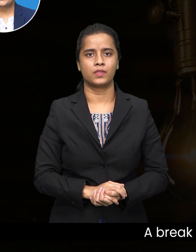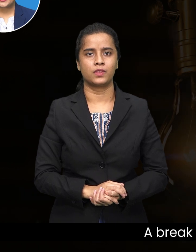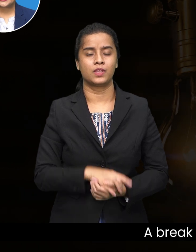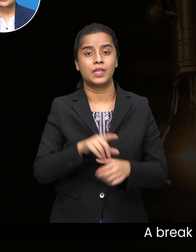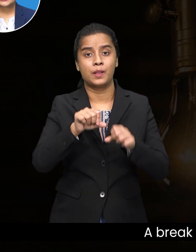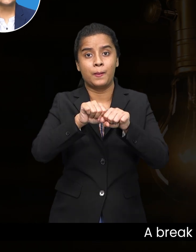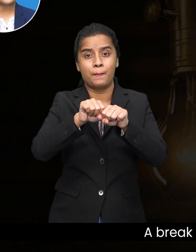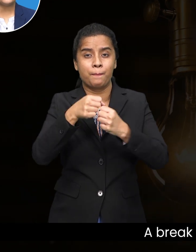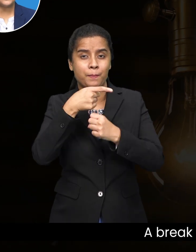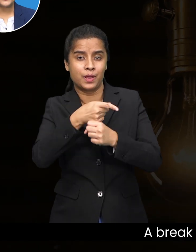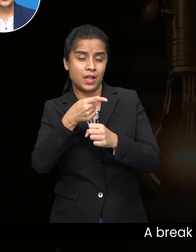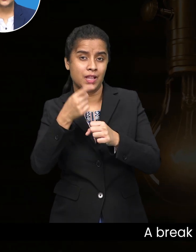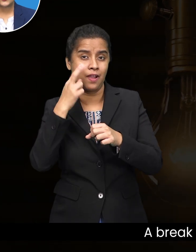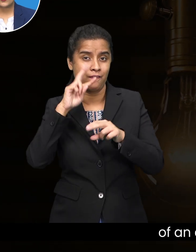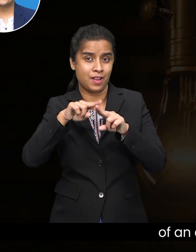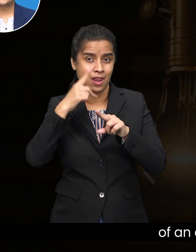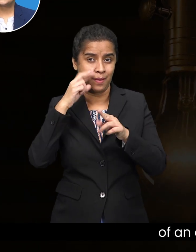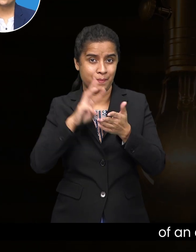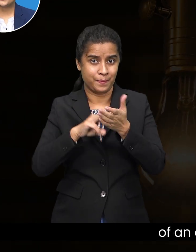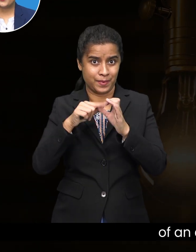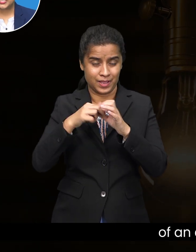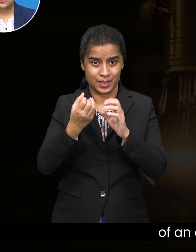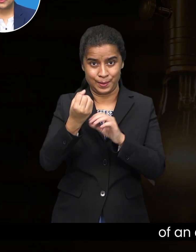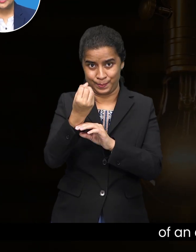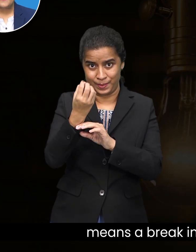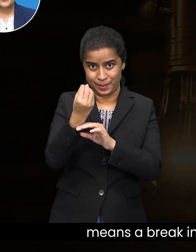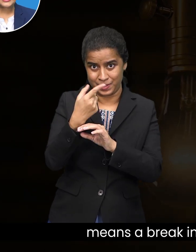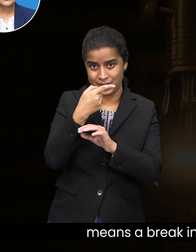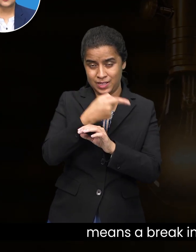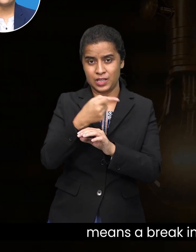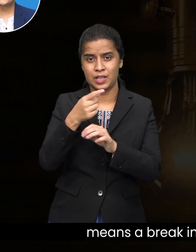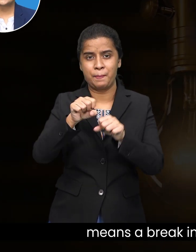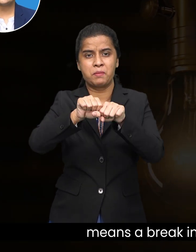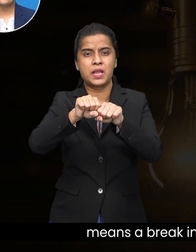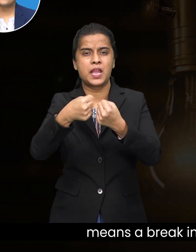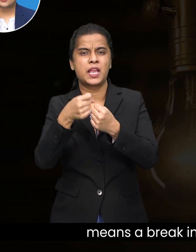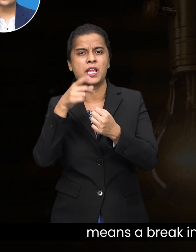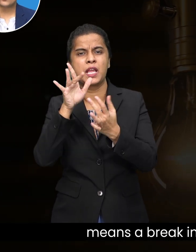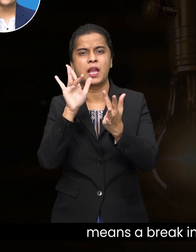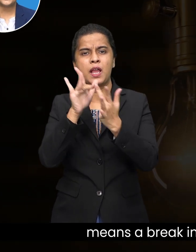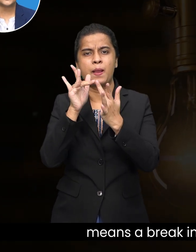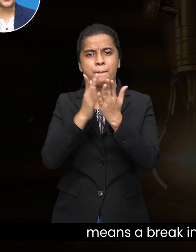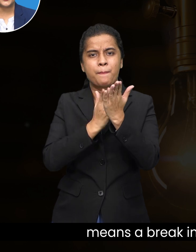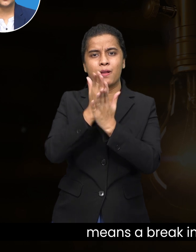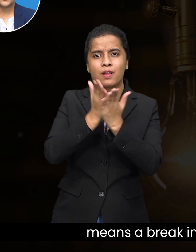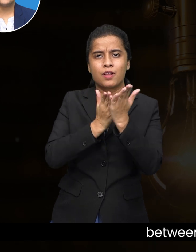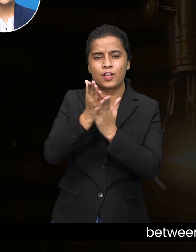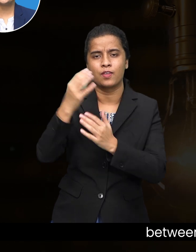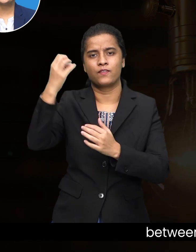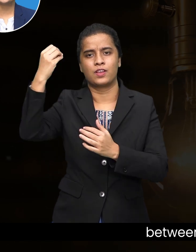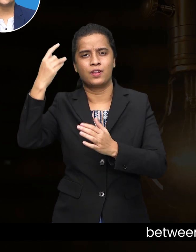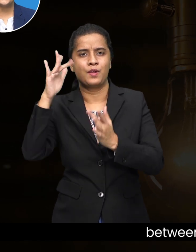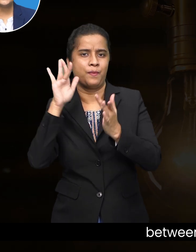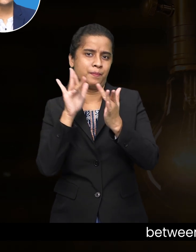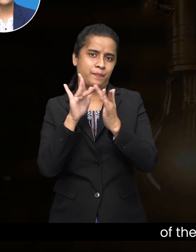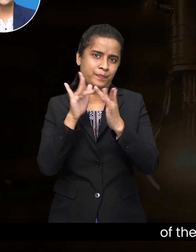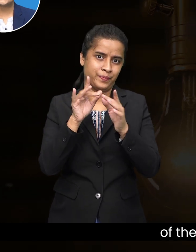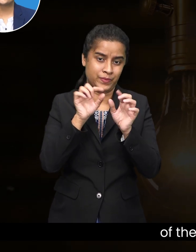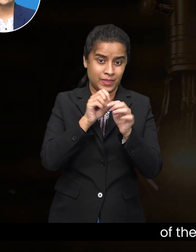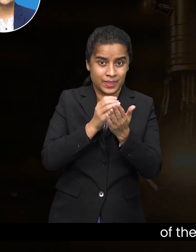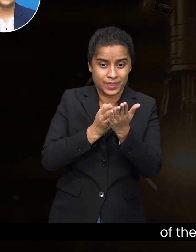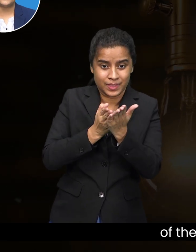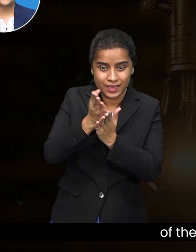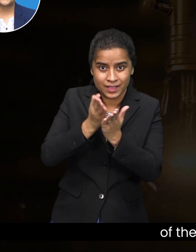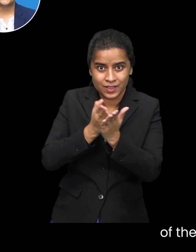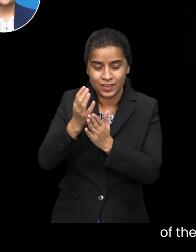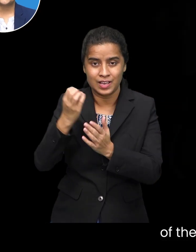A break in the filament of an electric bulb means a break in the path of the current between the terminals of the